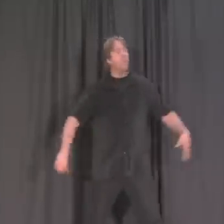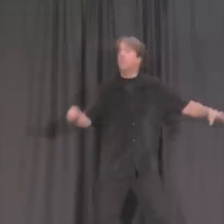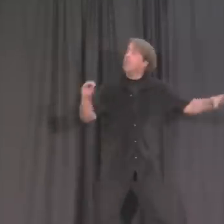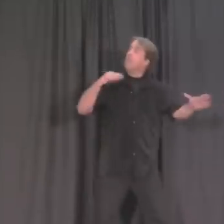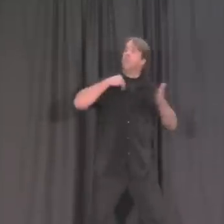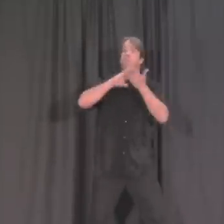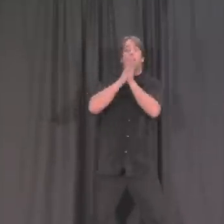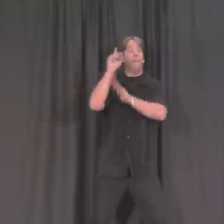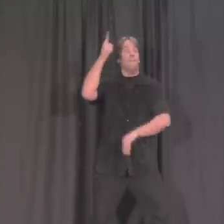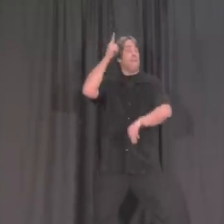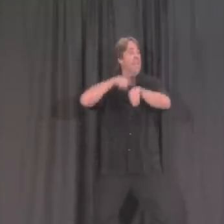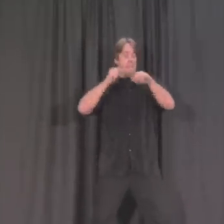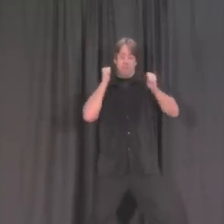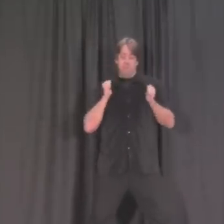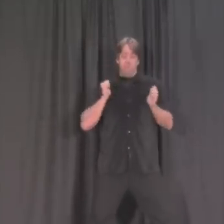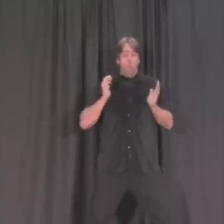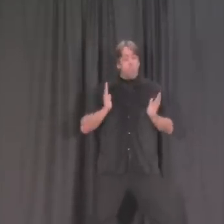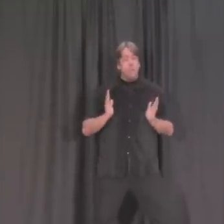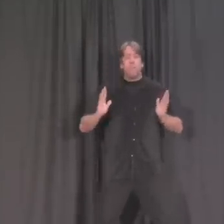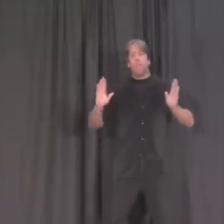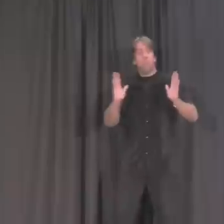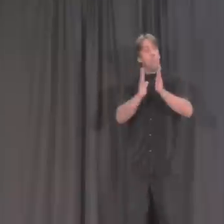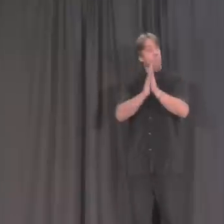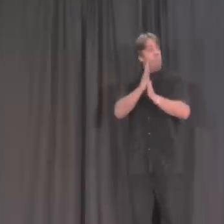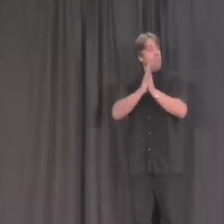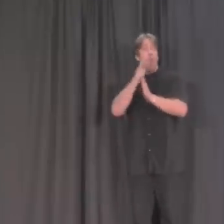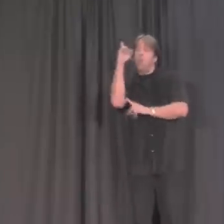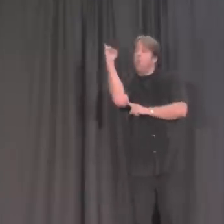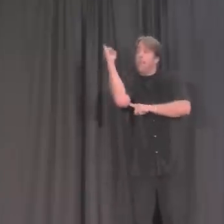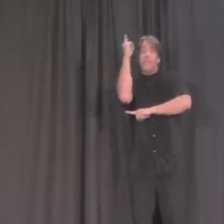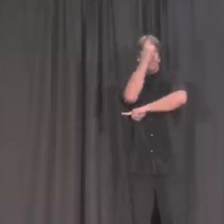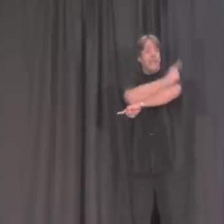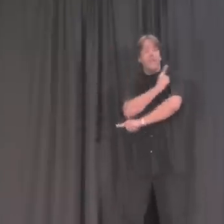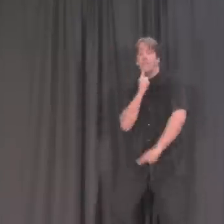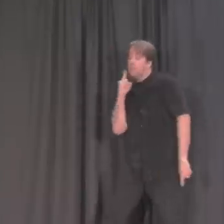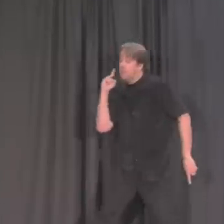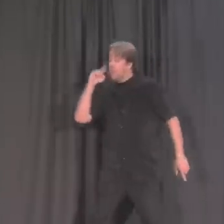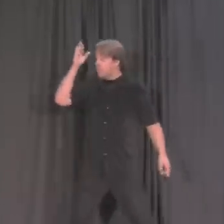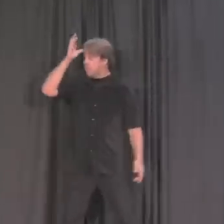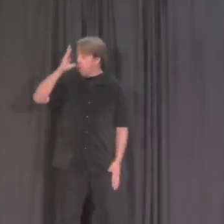Whatever. So that was my first real performance. One day,